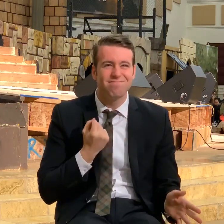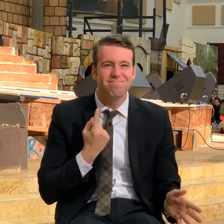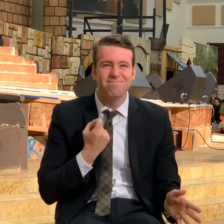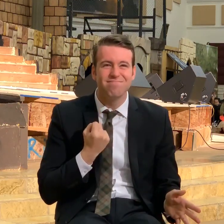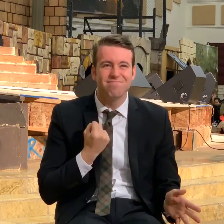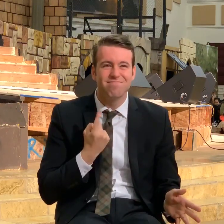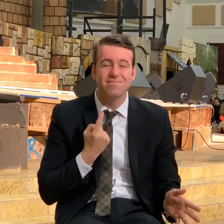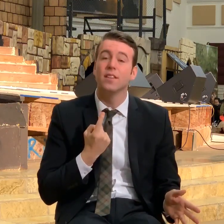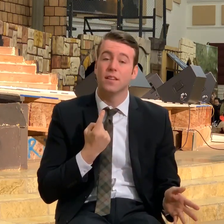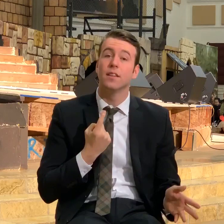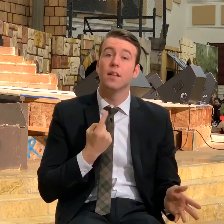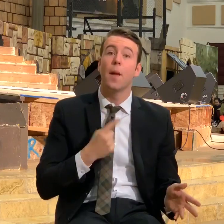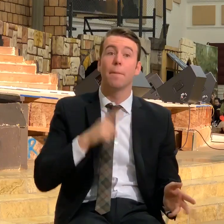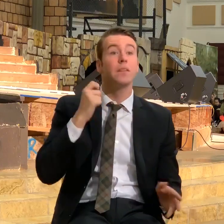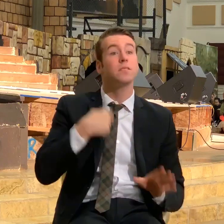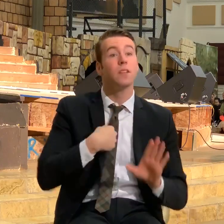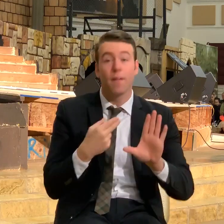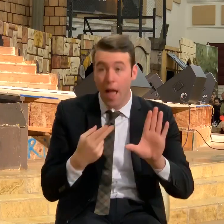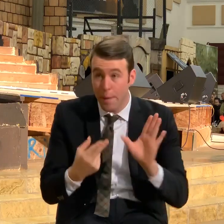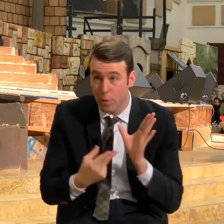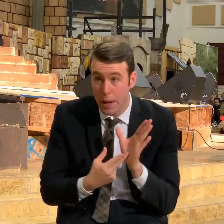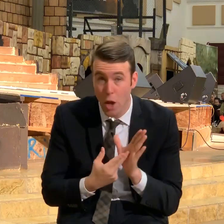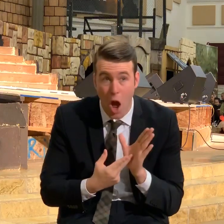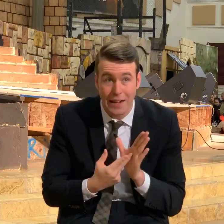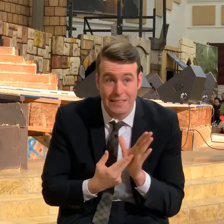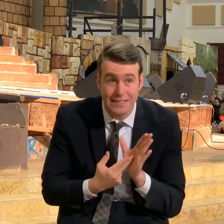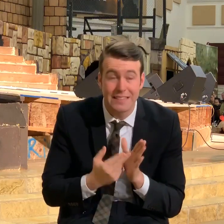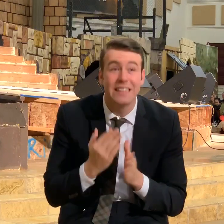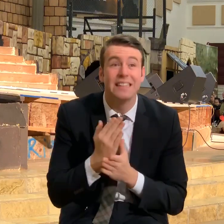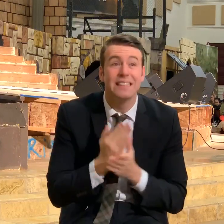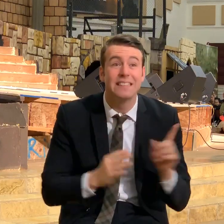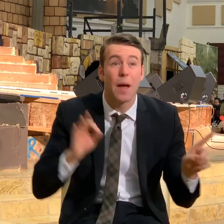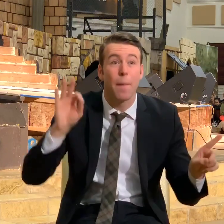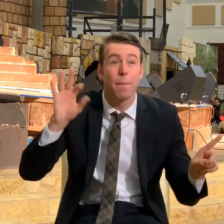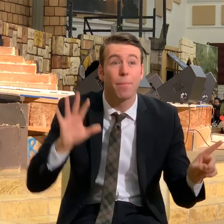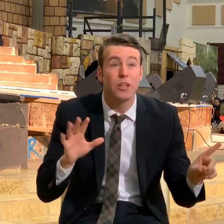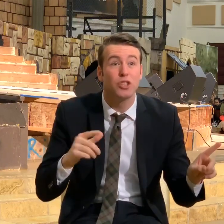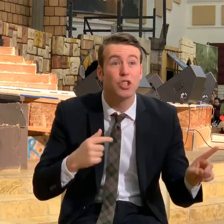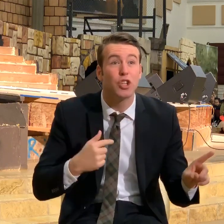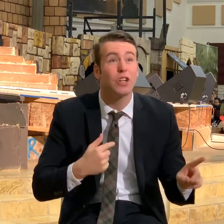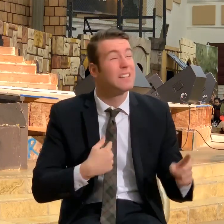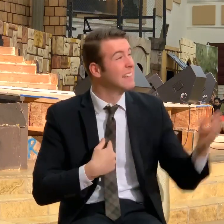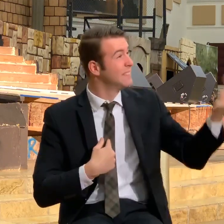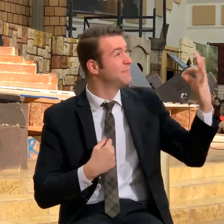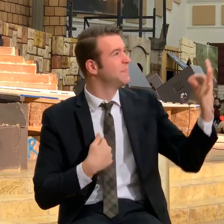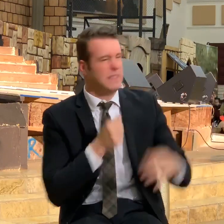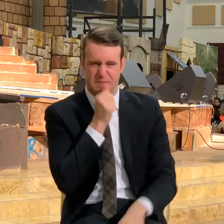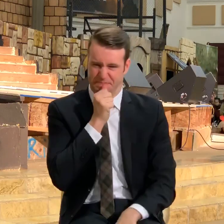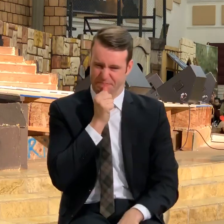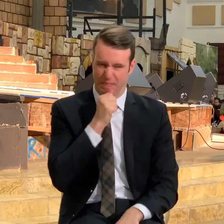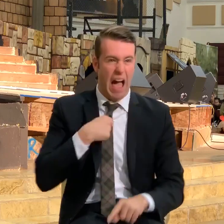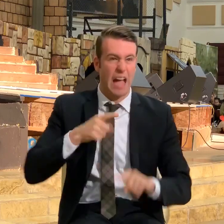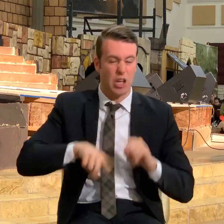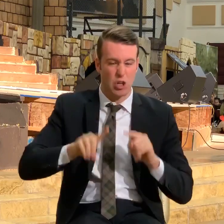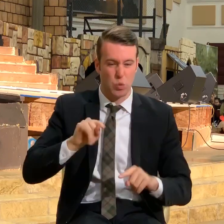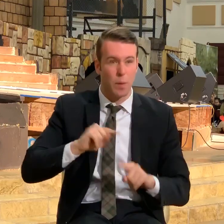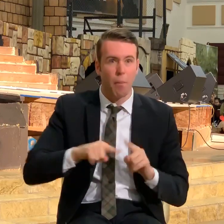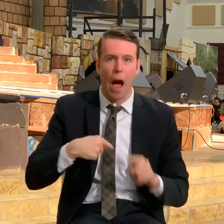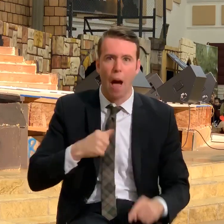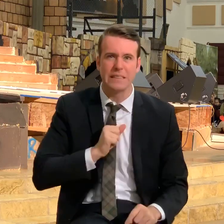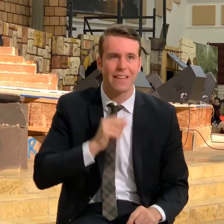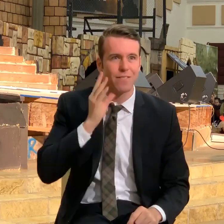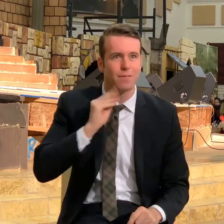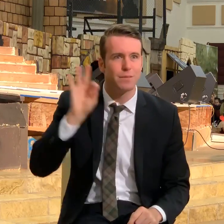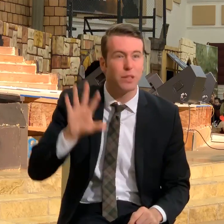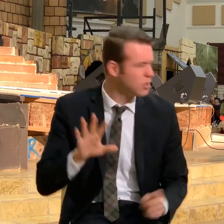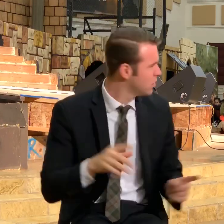Because I'm going to be honest. There's some preachers I couldn't sit under, and I am a preacher. Bishop,